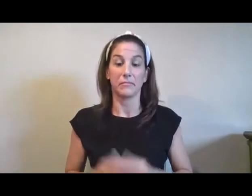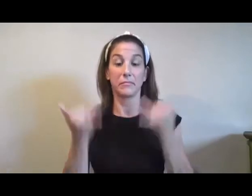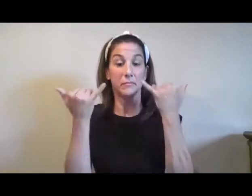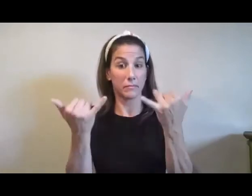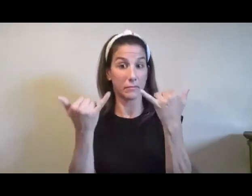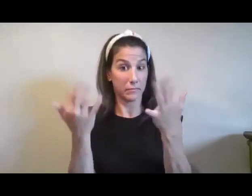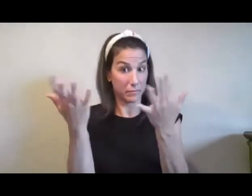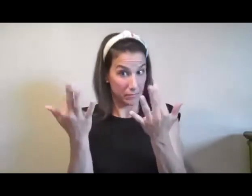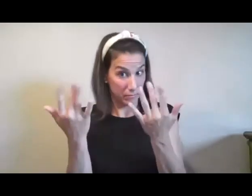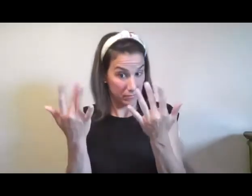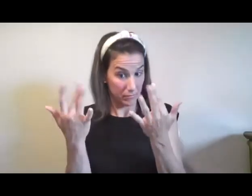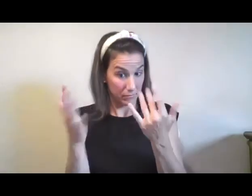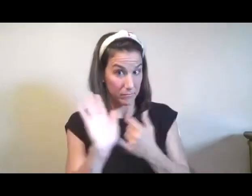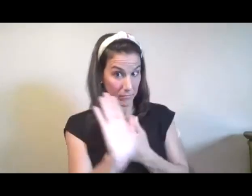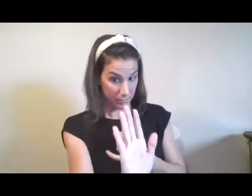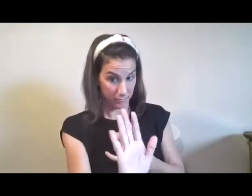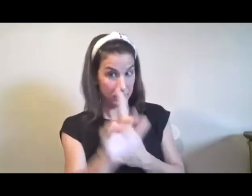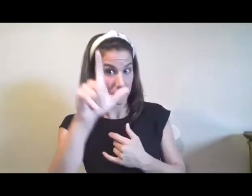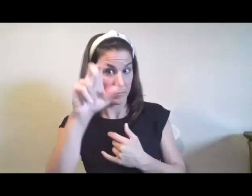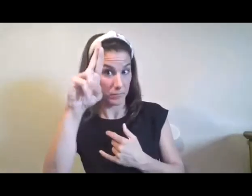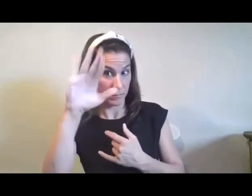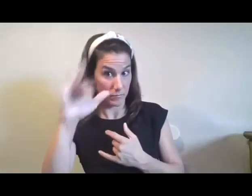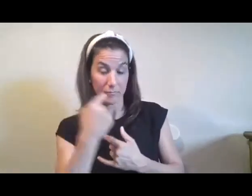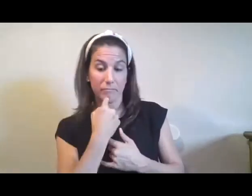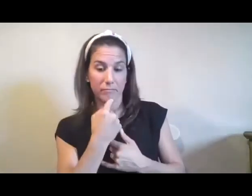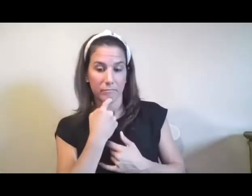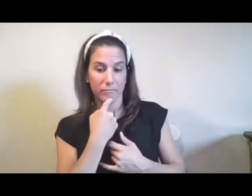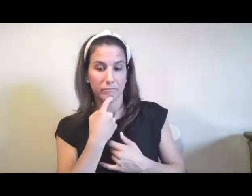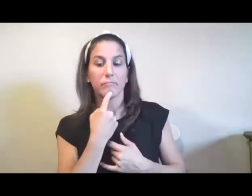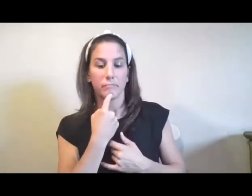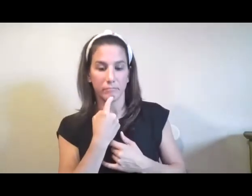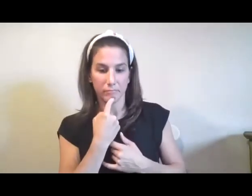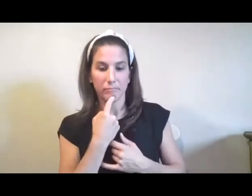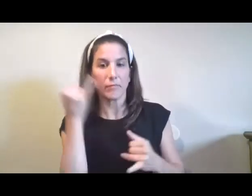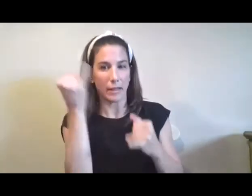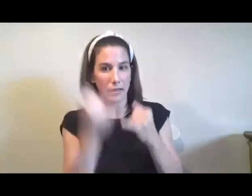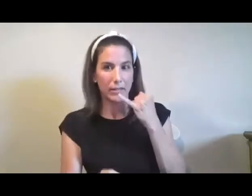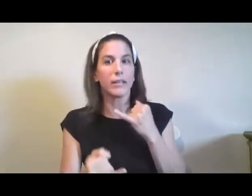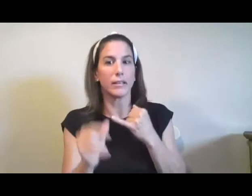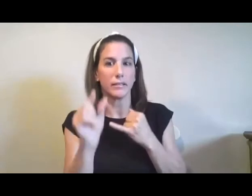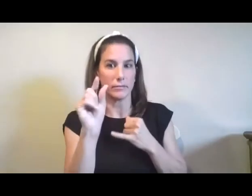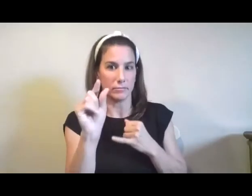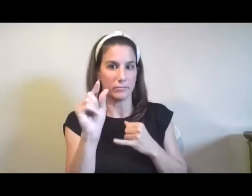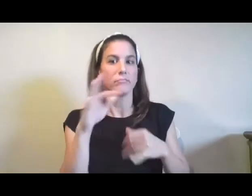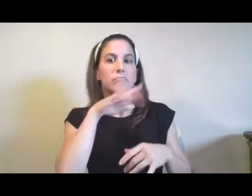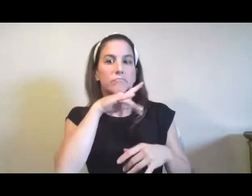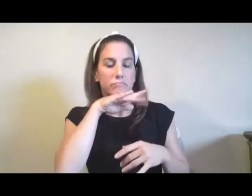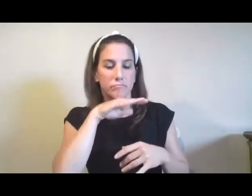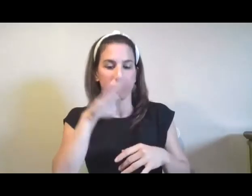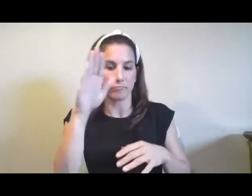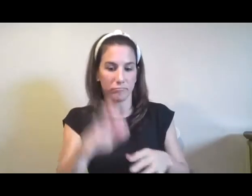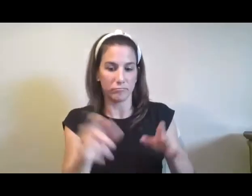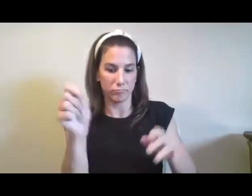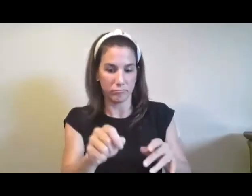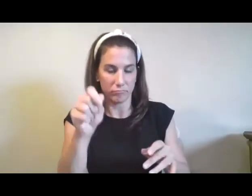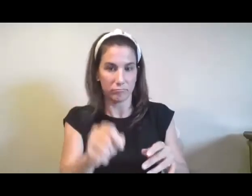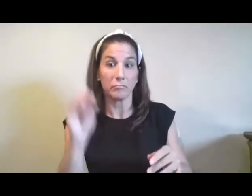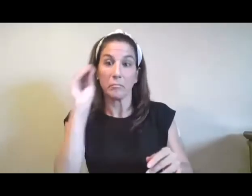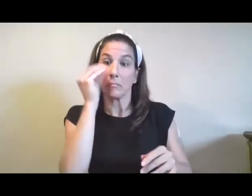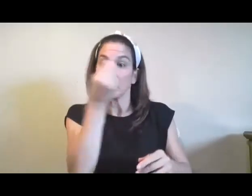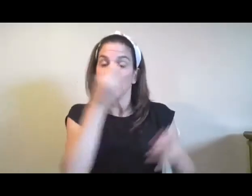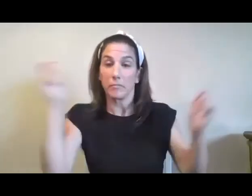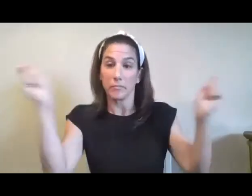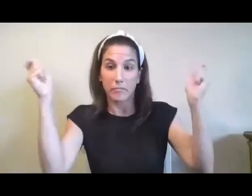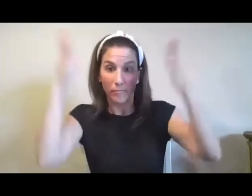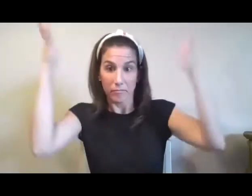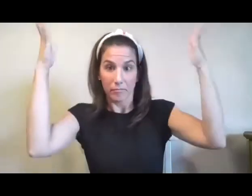"Now wait here," Lucy said, patting down the last bit of soil. "The flower festival is